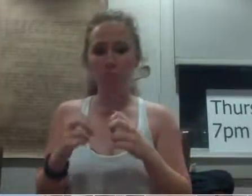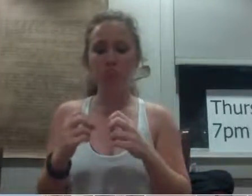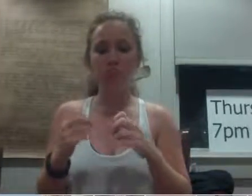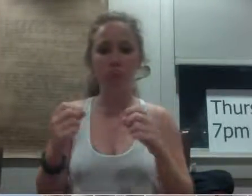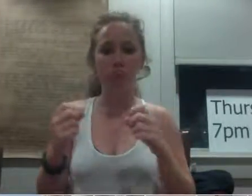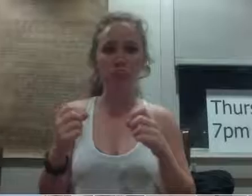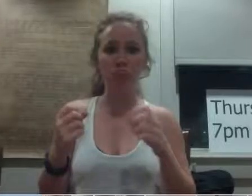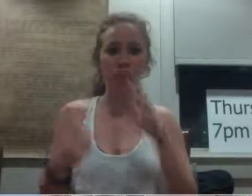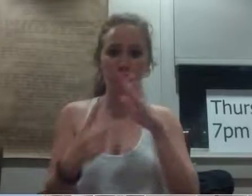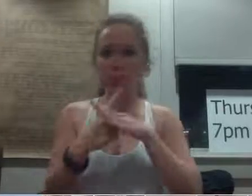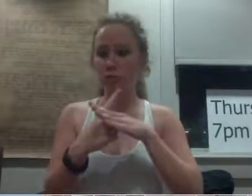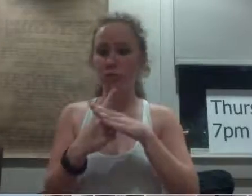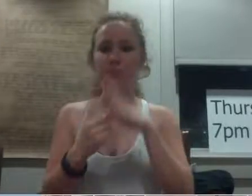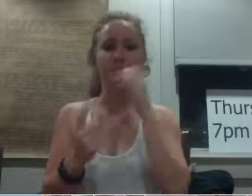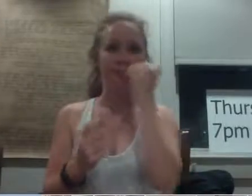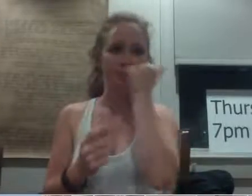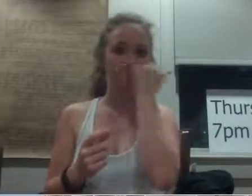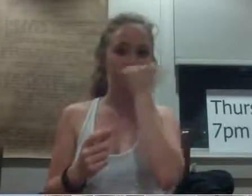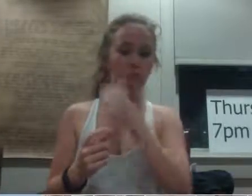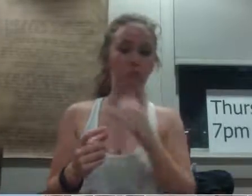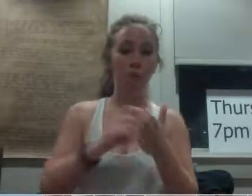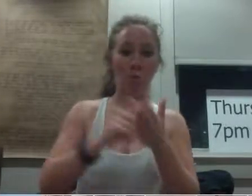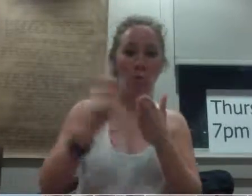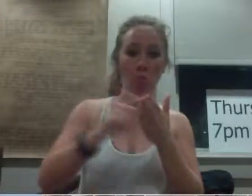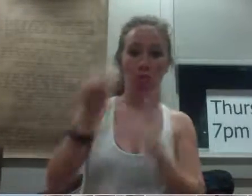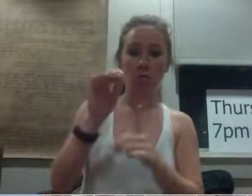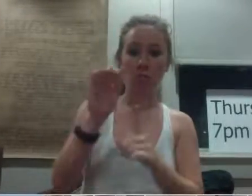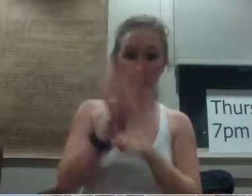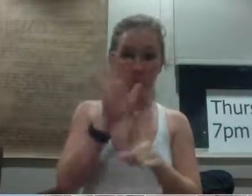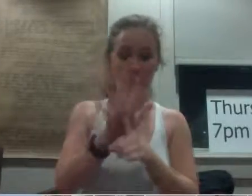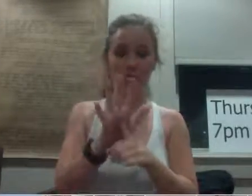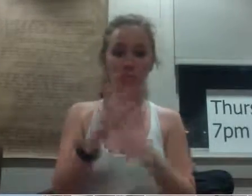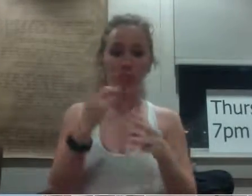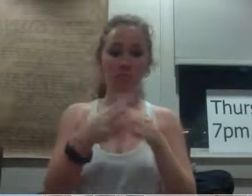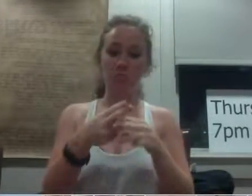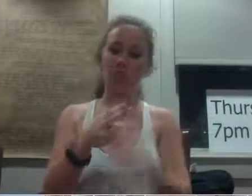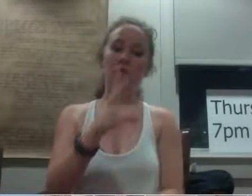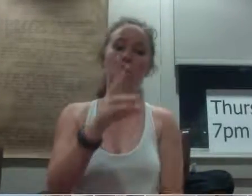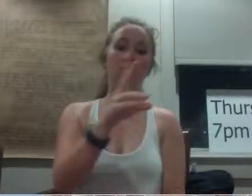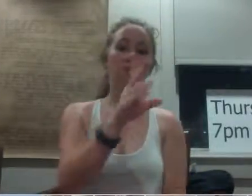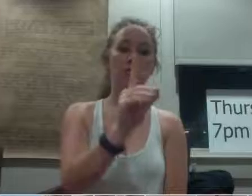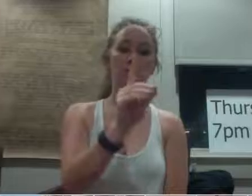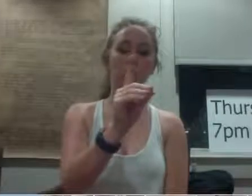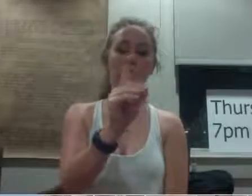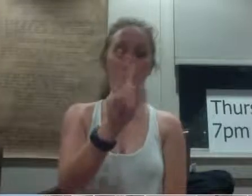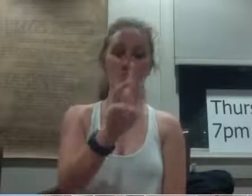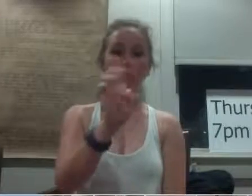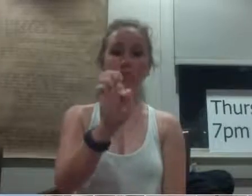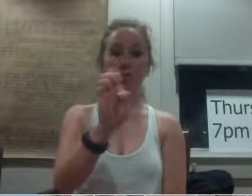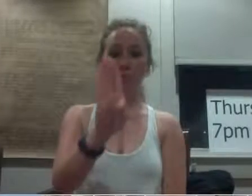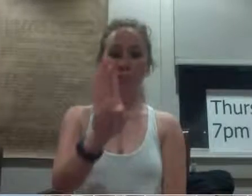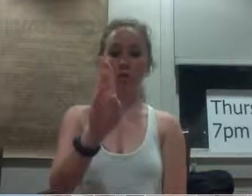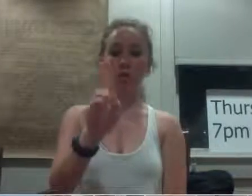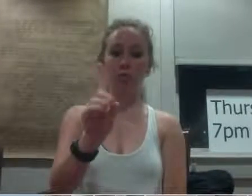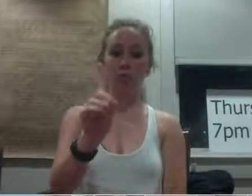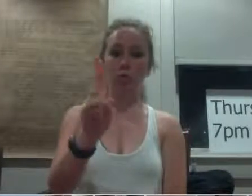and discussed lots of cultural problems that had arisen. They wrote about this, and a popular book was called writer